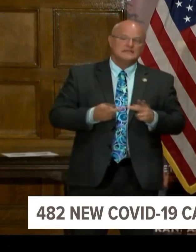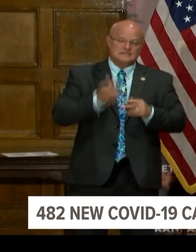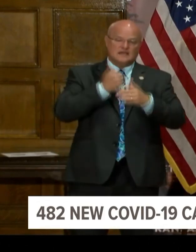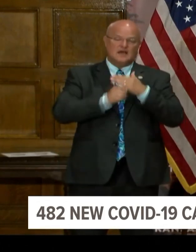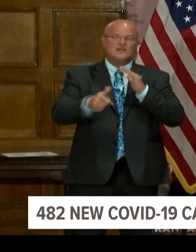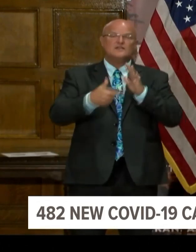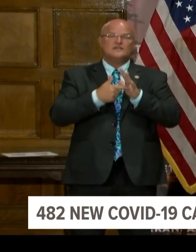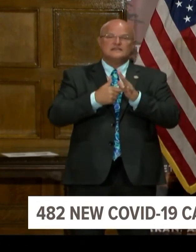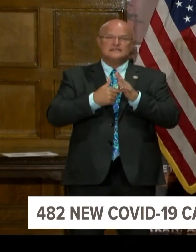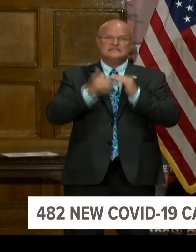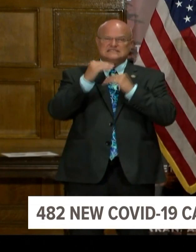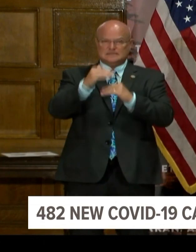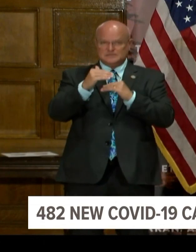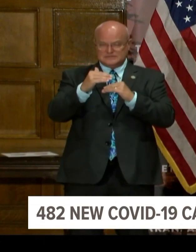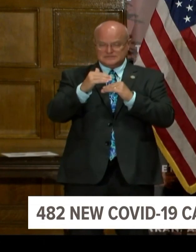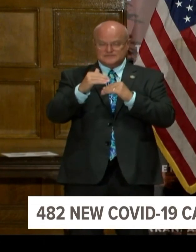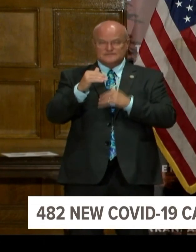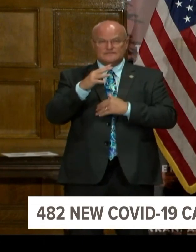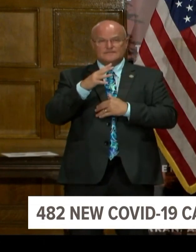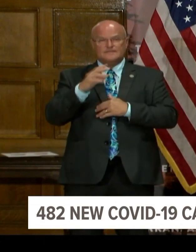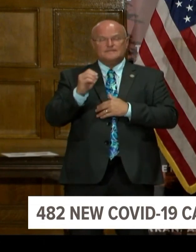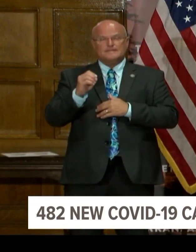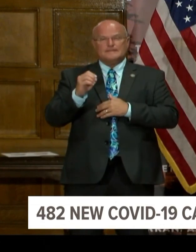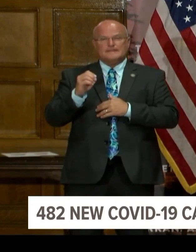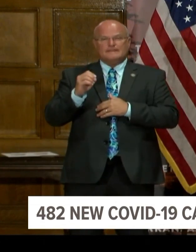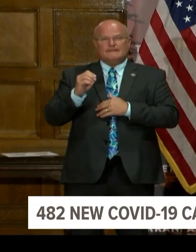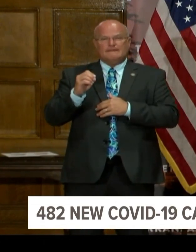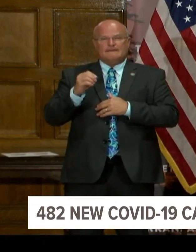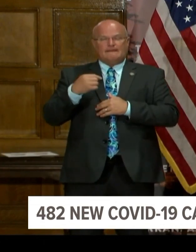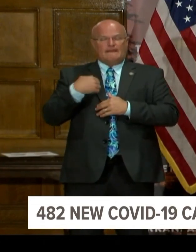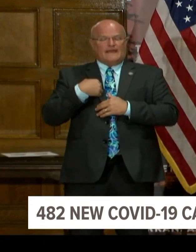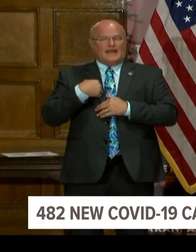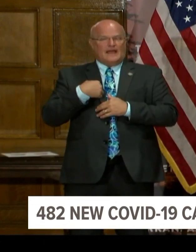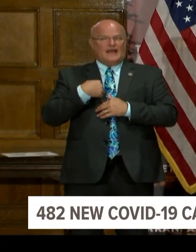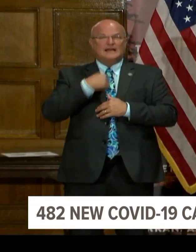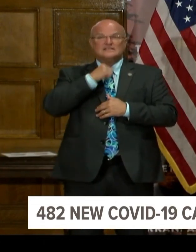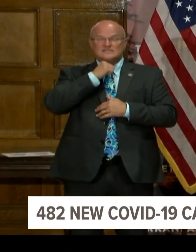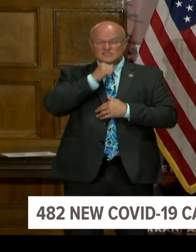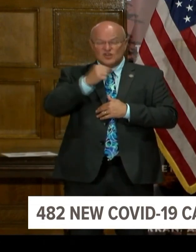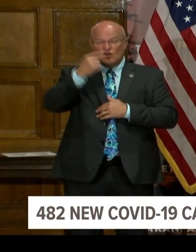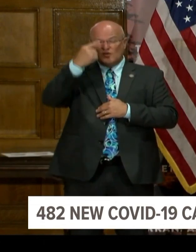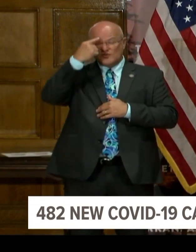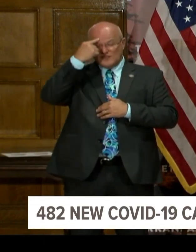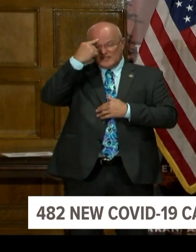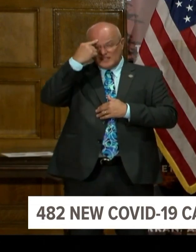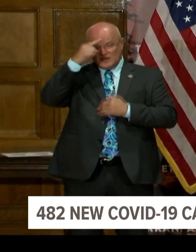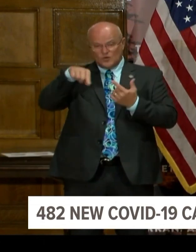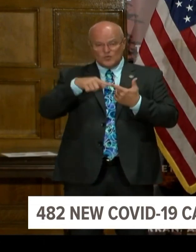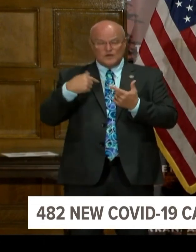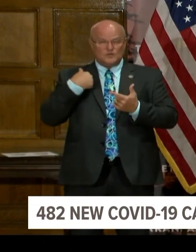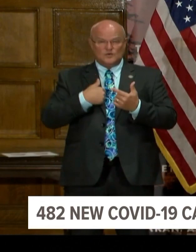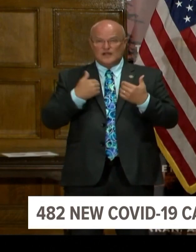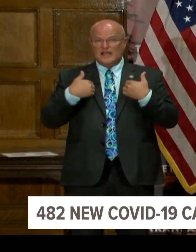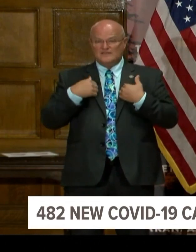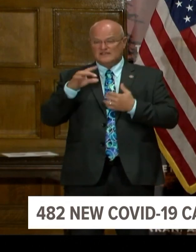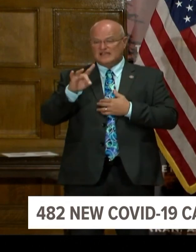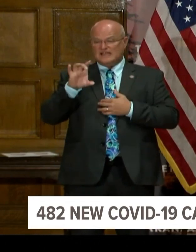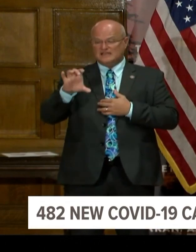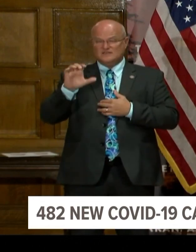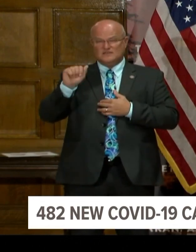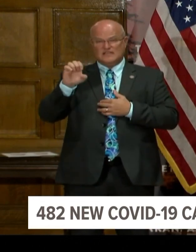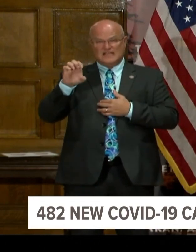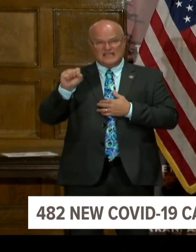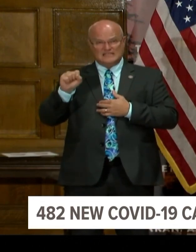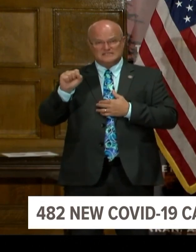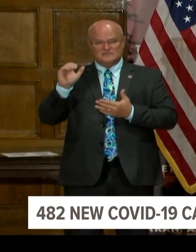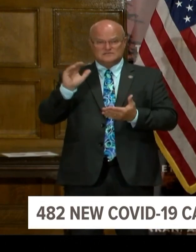these constraints. And I don't believe whenever we're having 800 cases